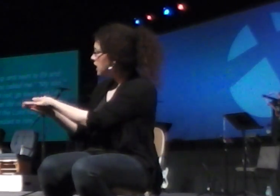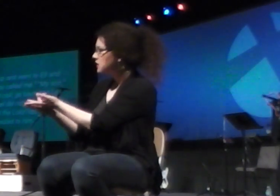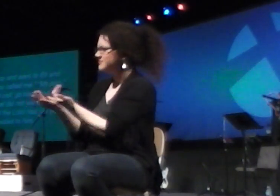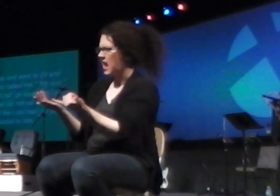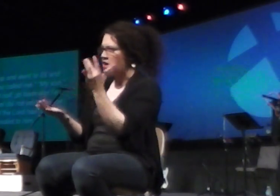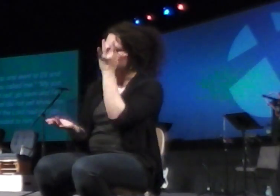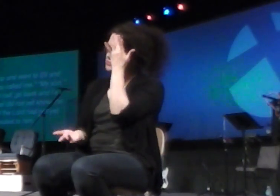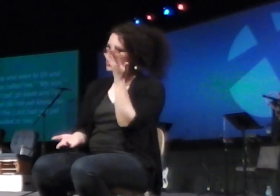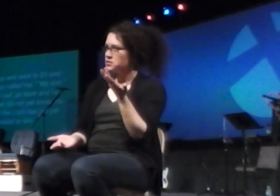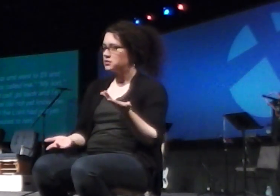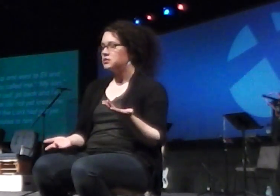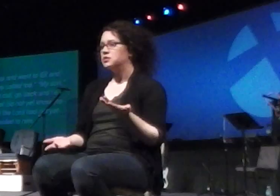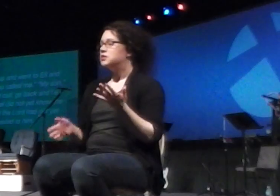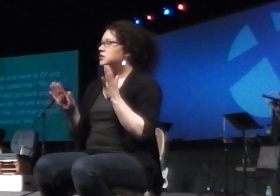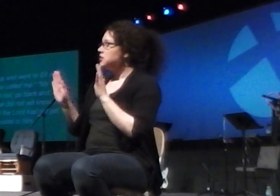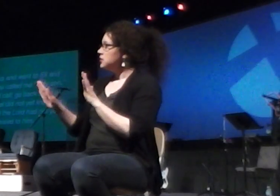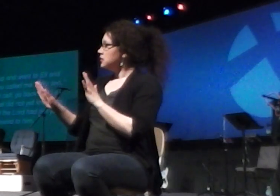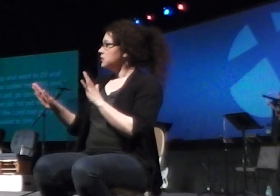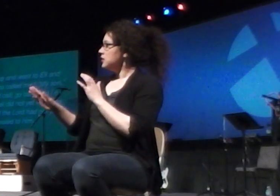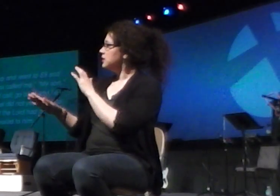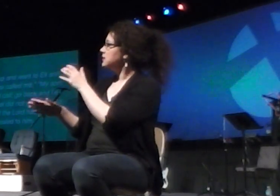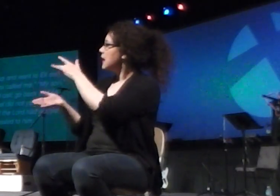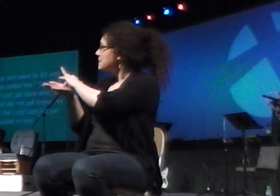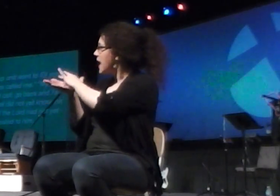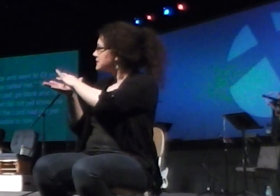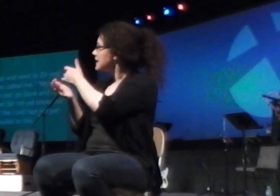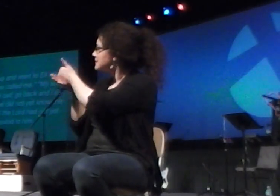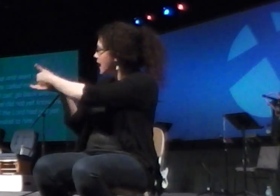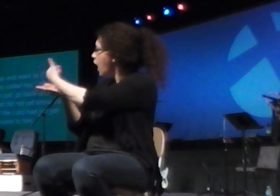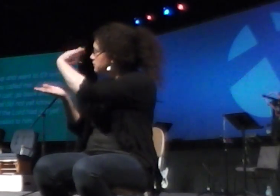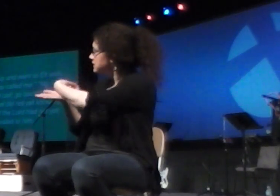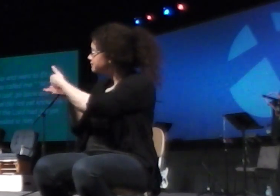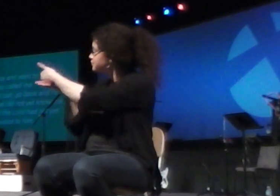annoyed this time, right? Like, here's some NyQuil. Go back and lie down.